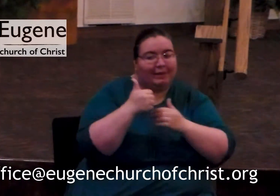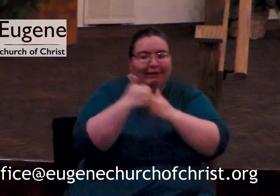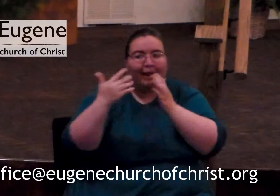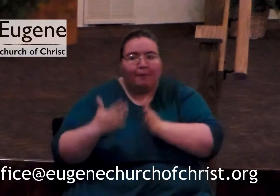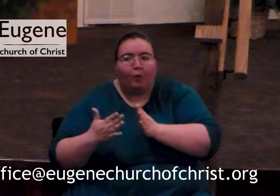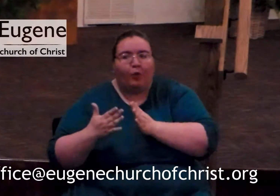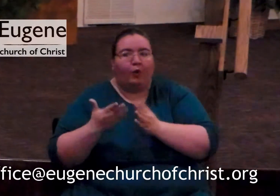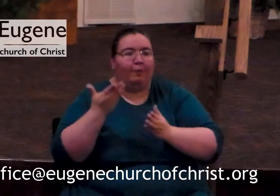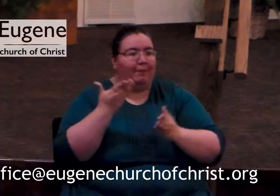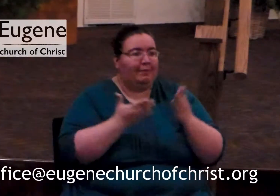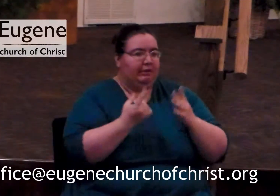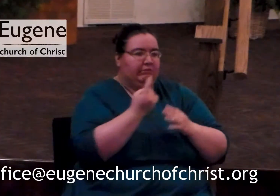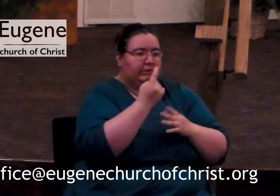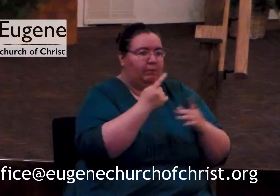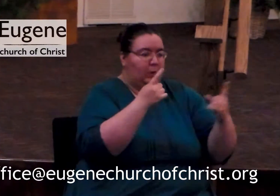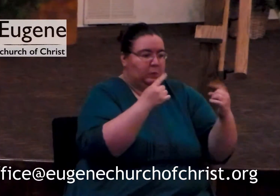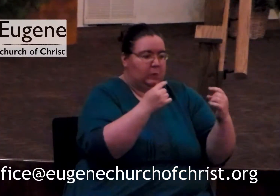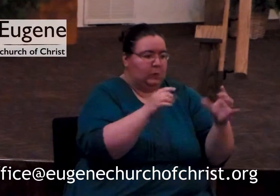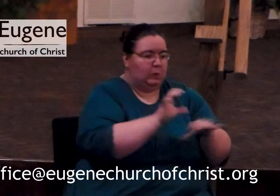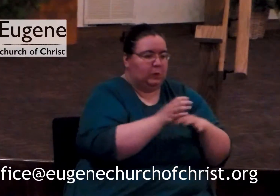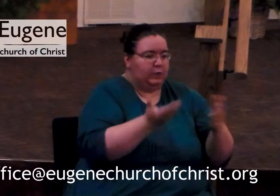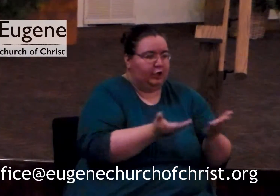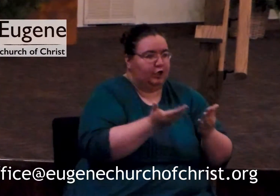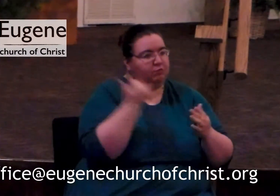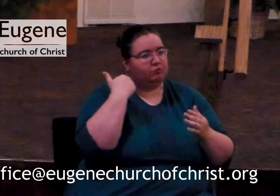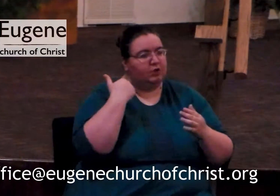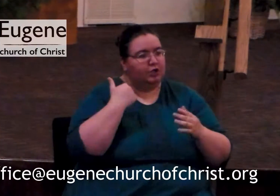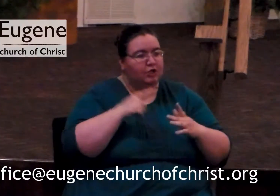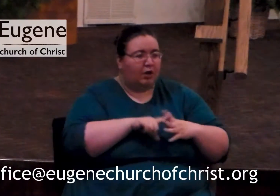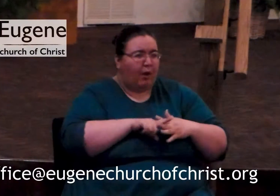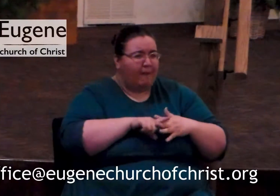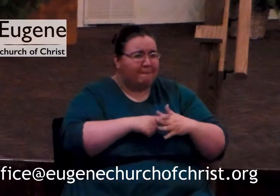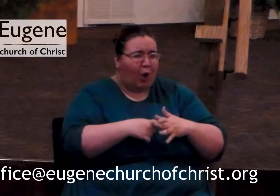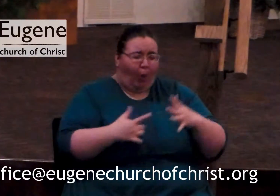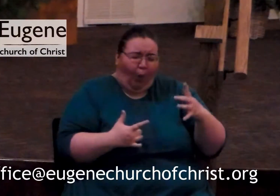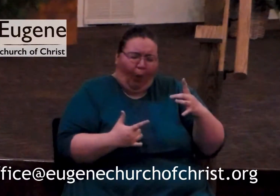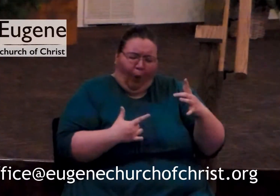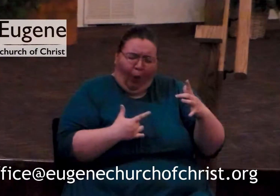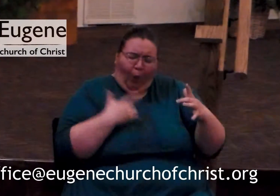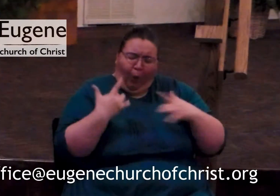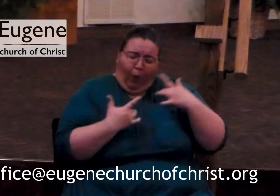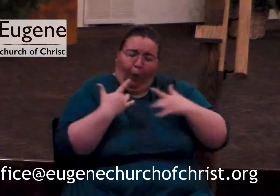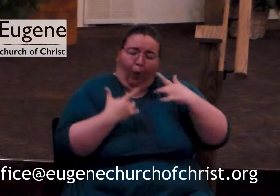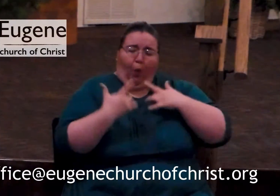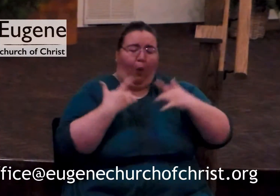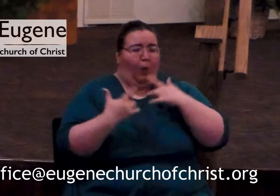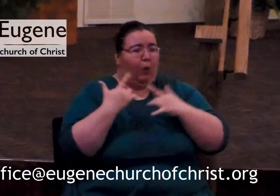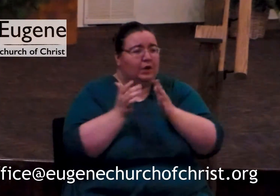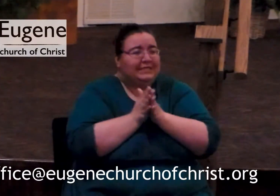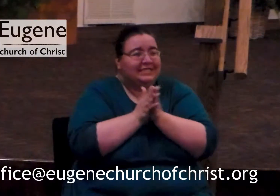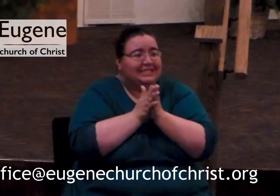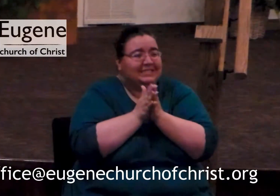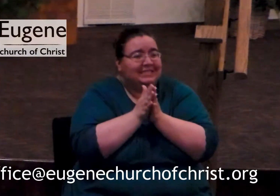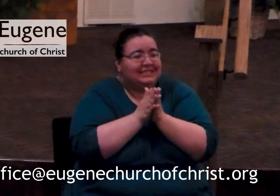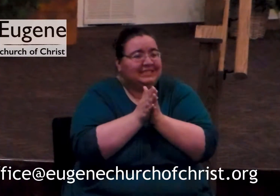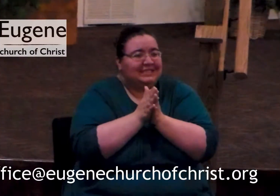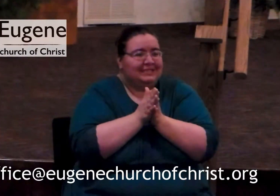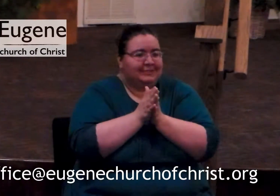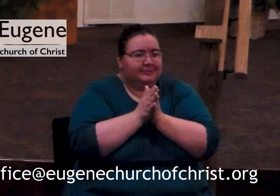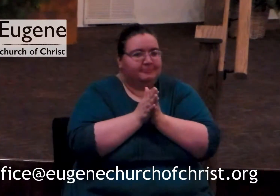off on fire. Started off more excited than you, maybe even a little more dedicated than you,